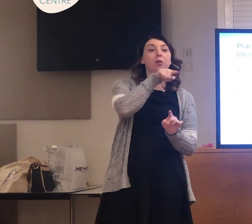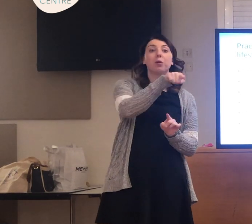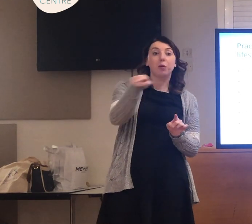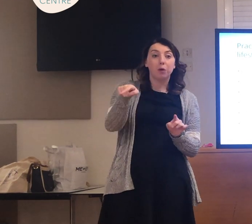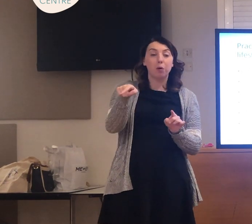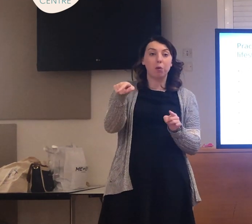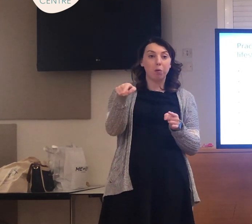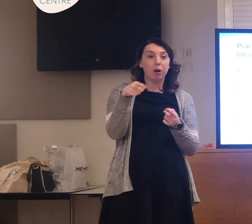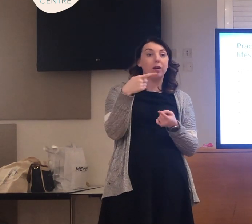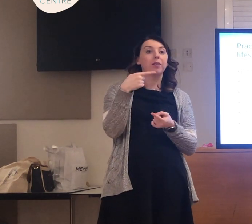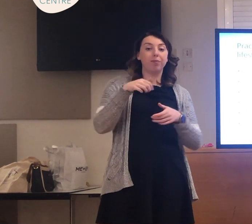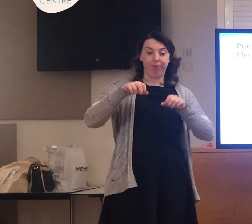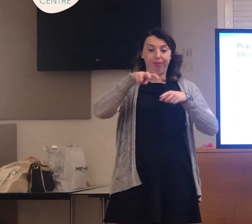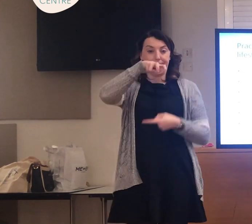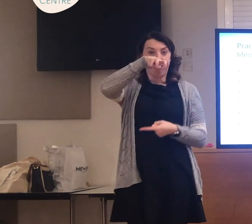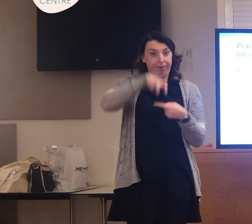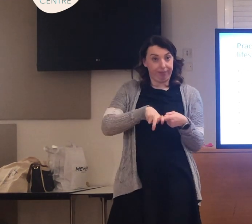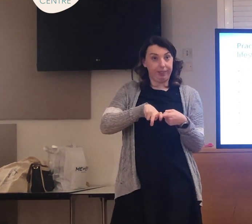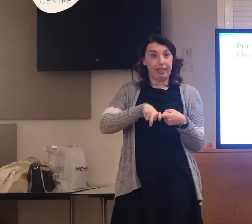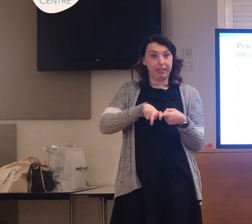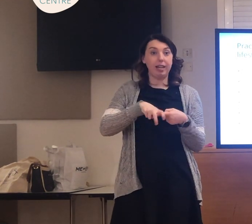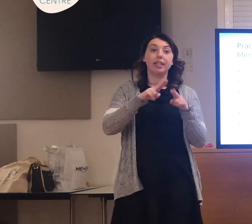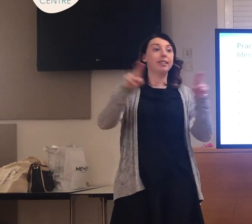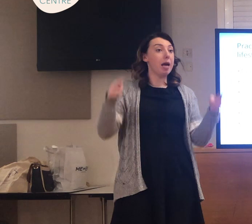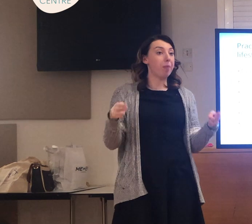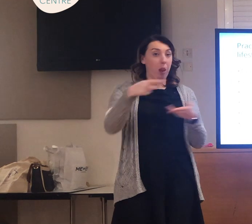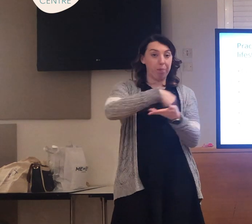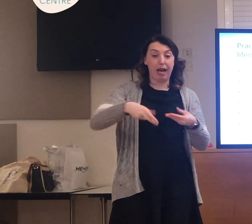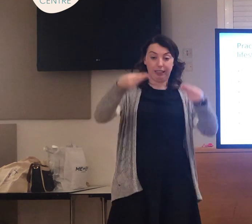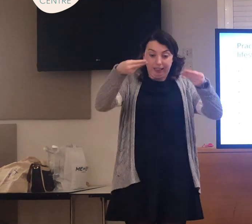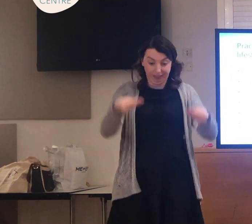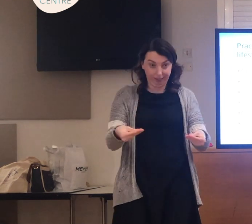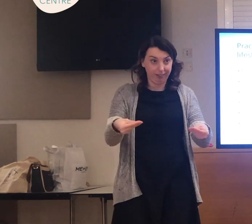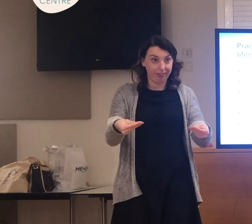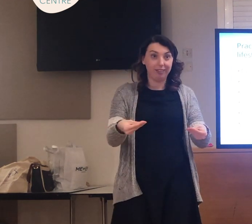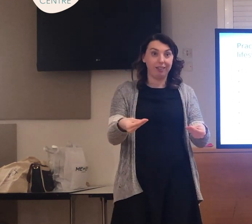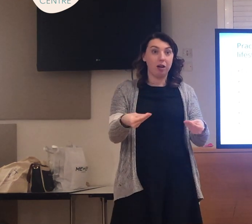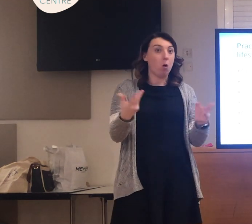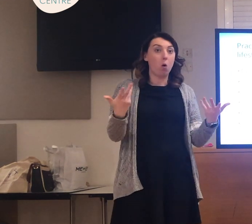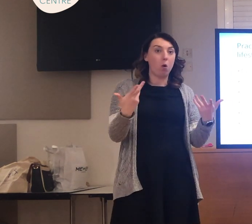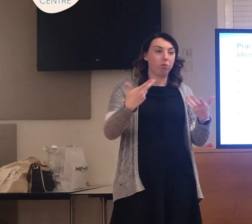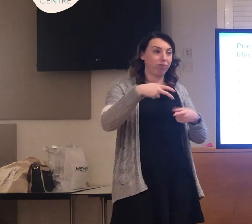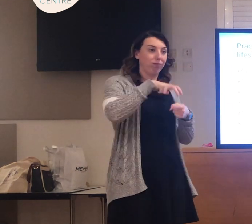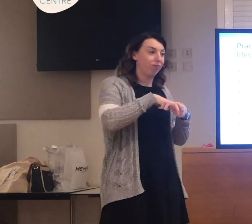have that, is to sit down at a table, if you've got one, or a breakfast